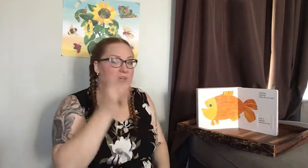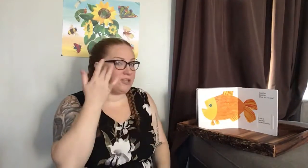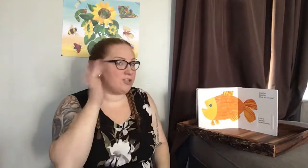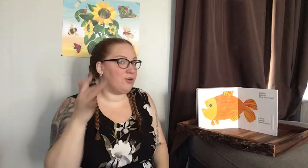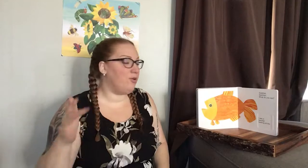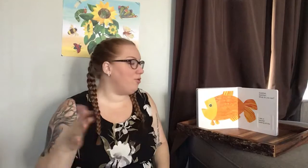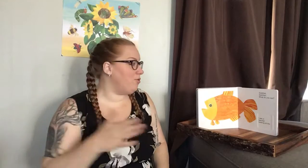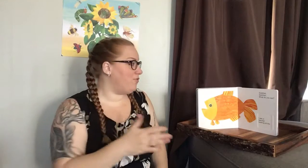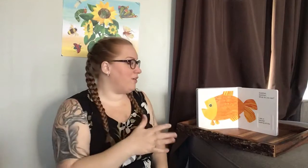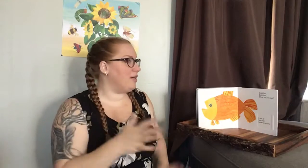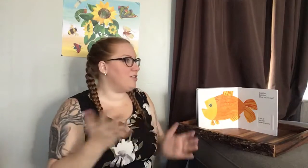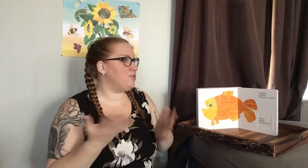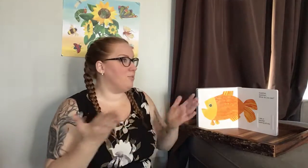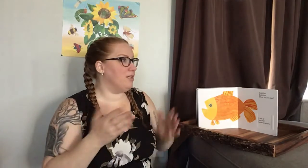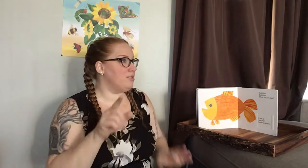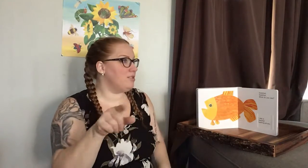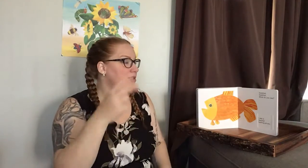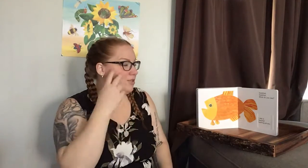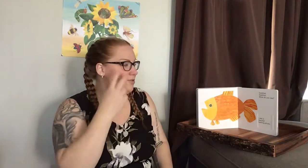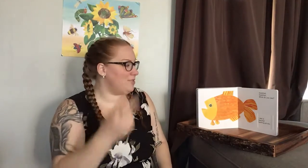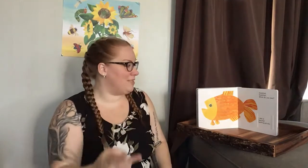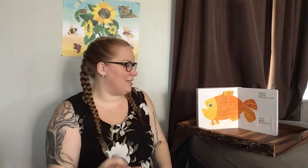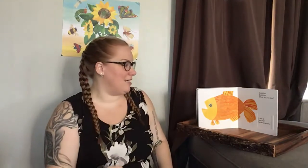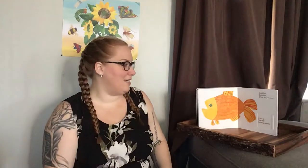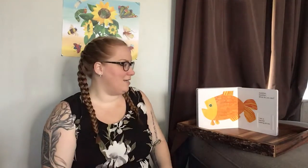Goldfish, goldfish, what do you see?